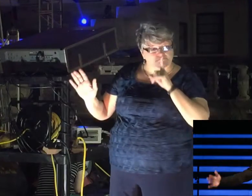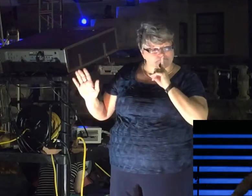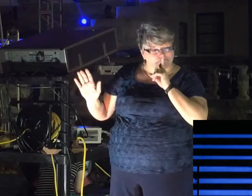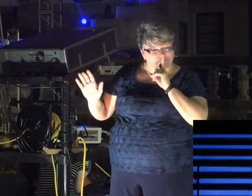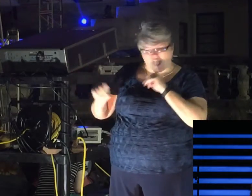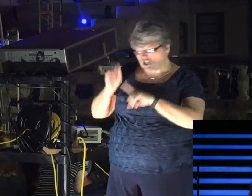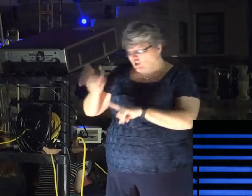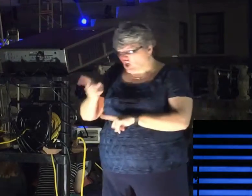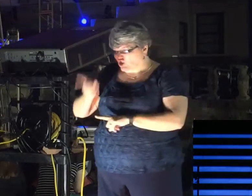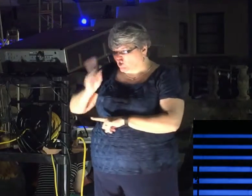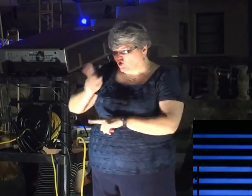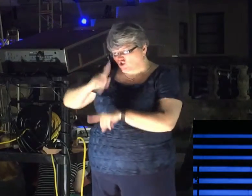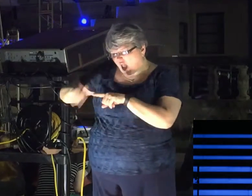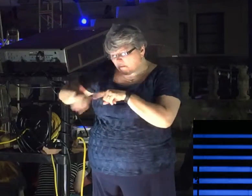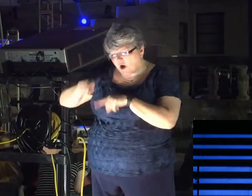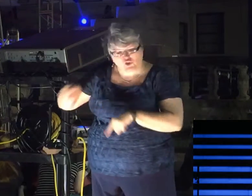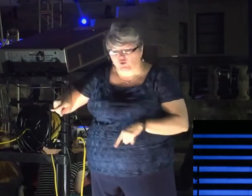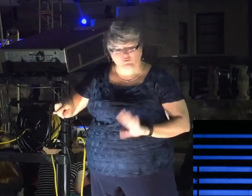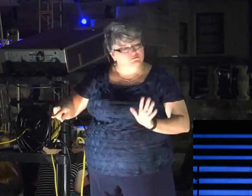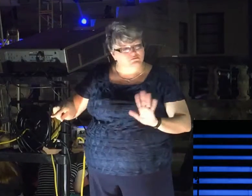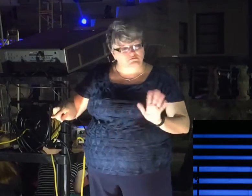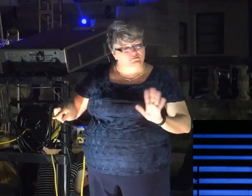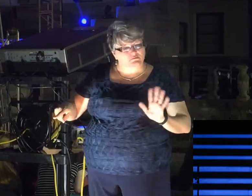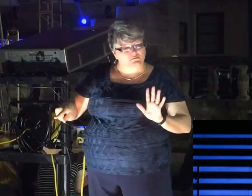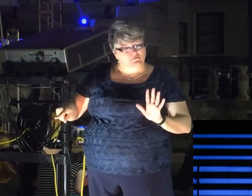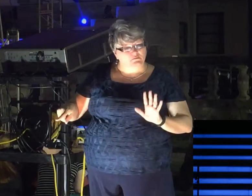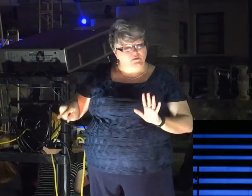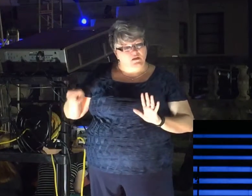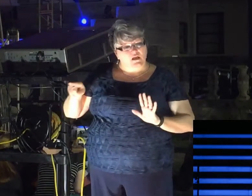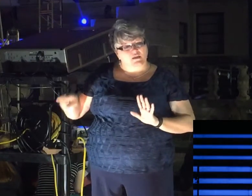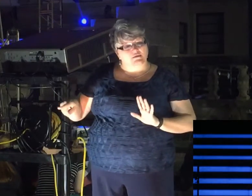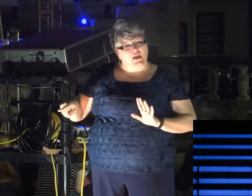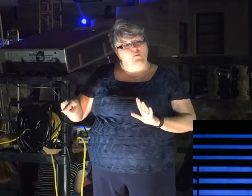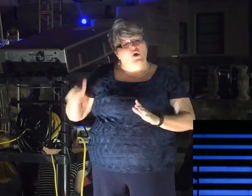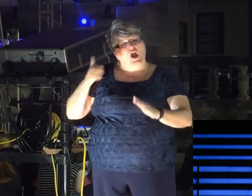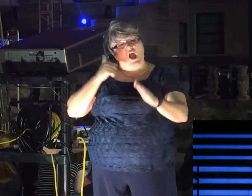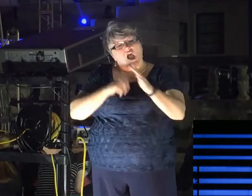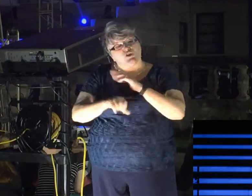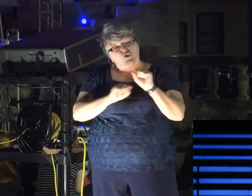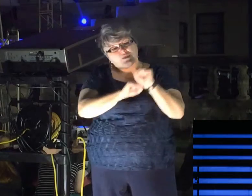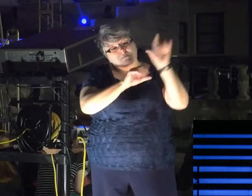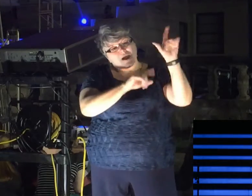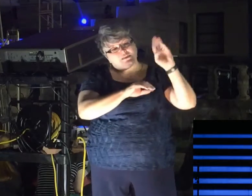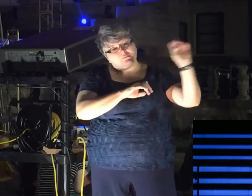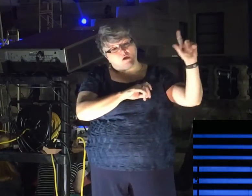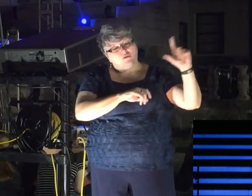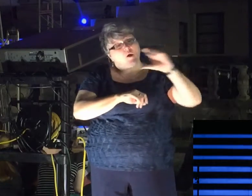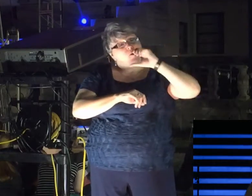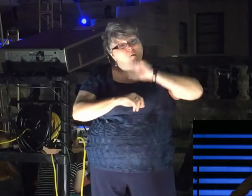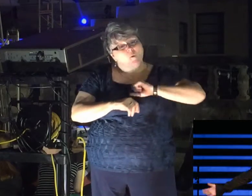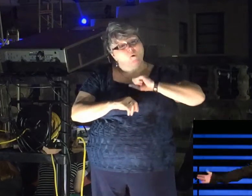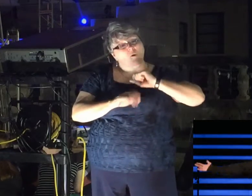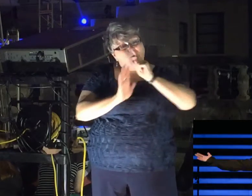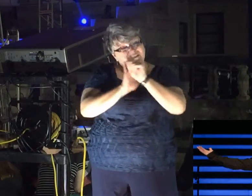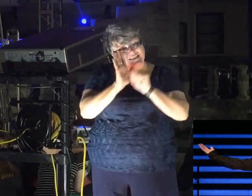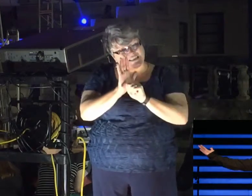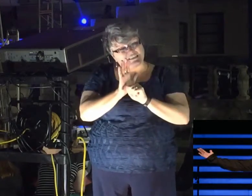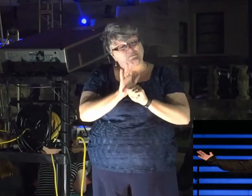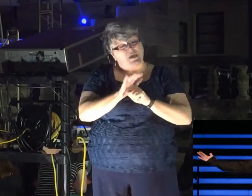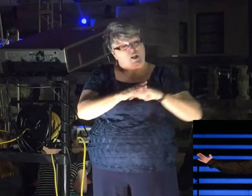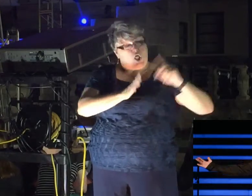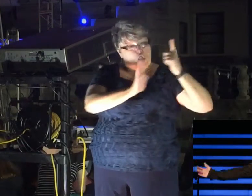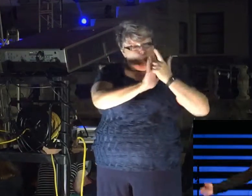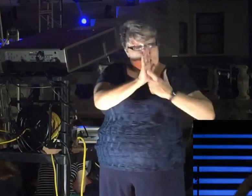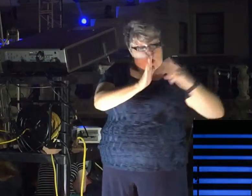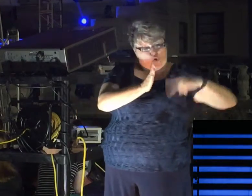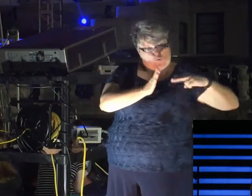finger, is not tell her, shame on you. They were under the Mount Ebal, where the law of the Old Testament was